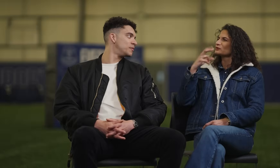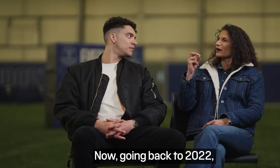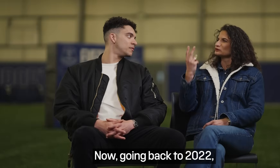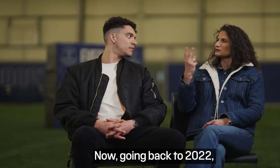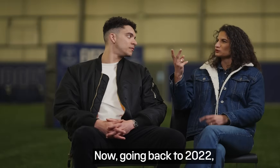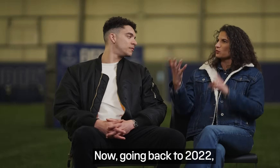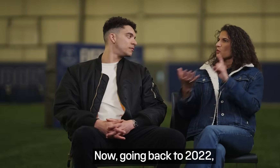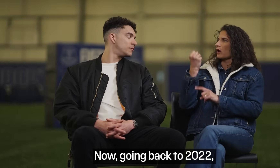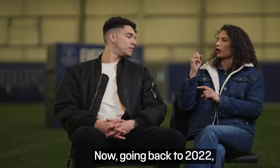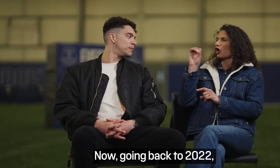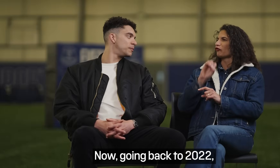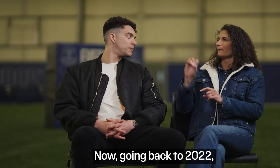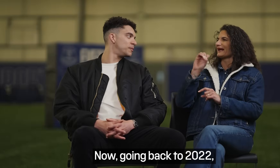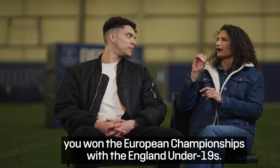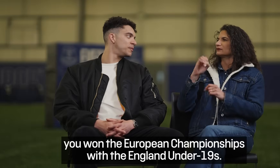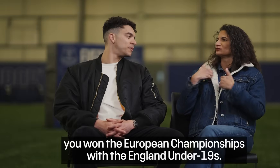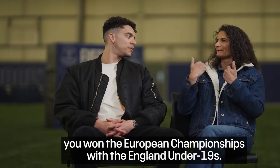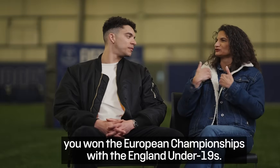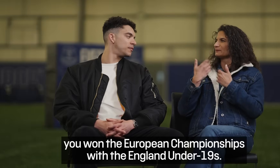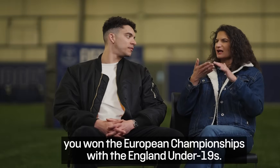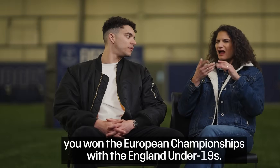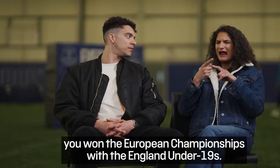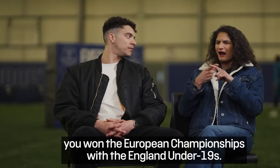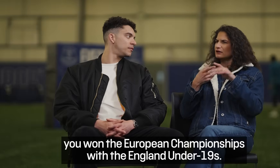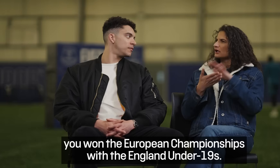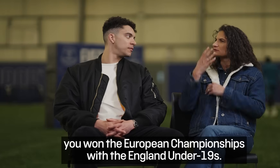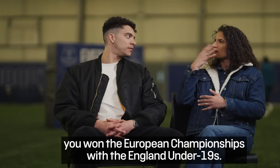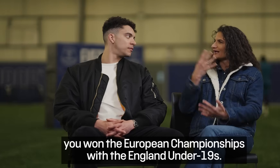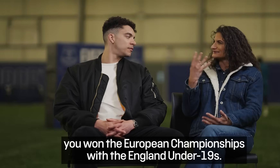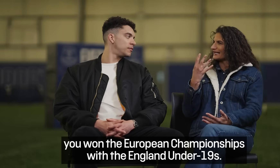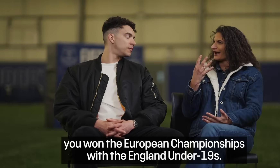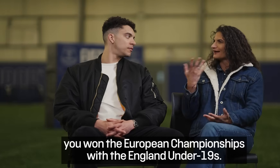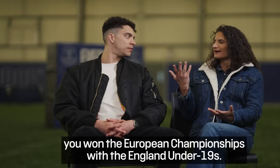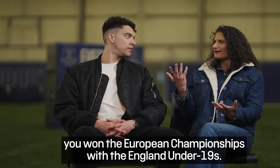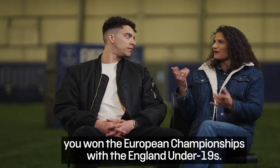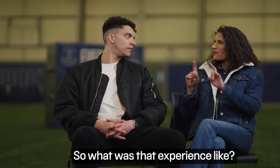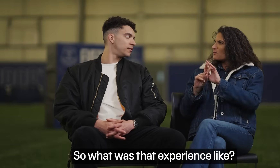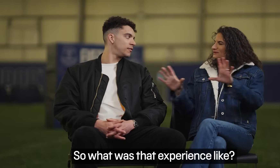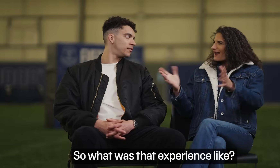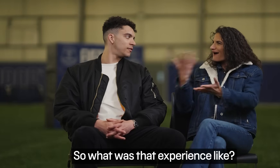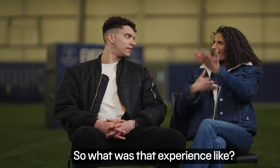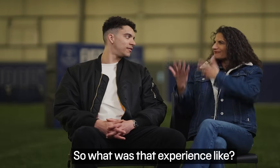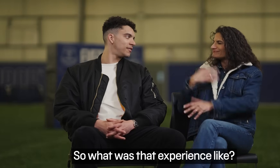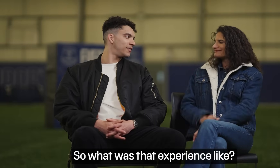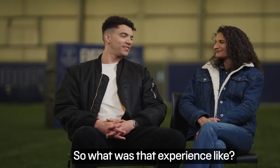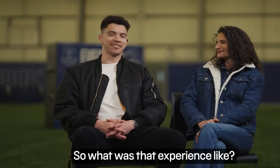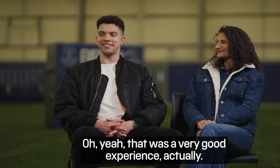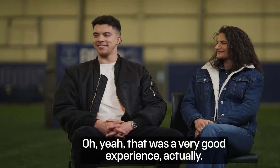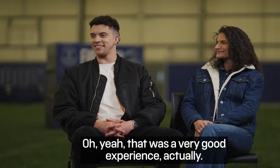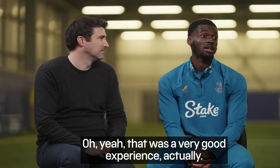Now, going back to 2022, you won the European Championships with the England under-19s. So what was that experience like? Well, yeah, that